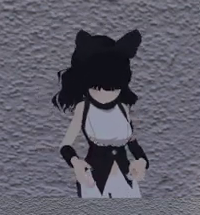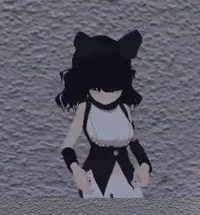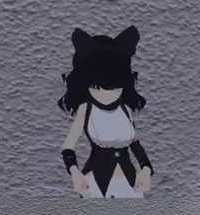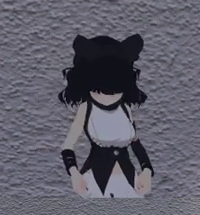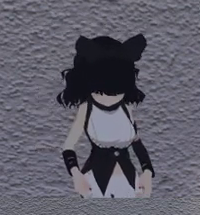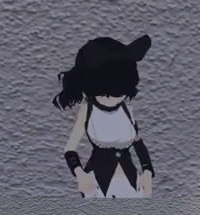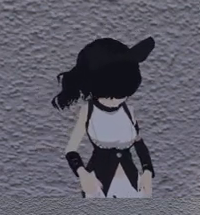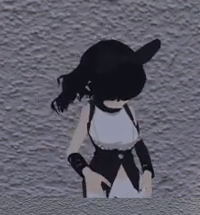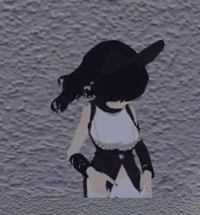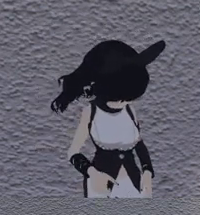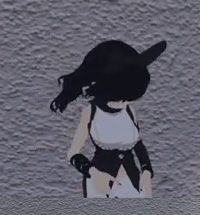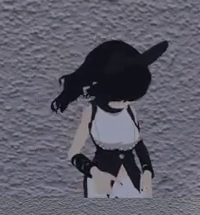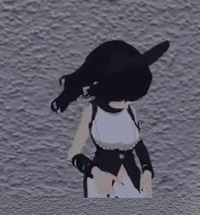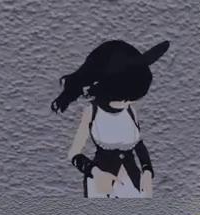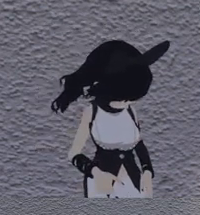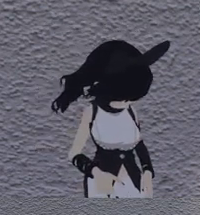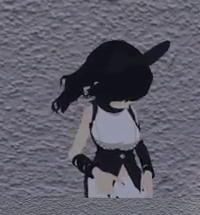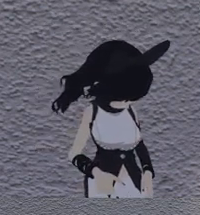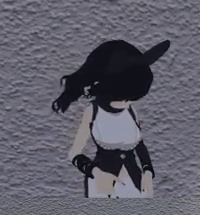Damage.